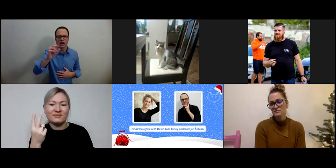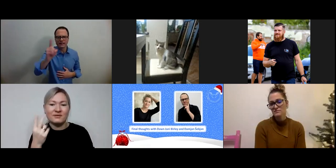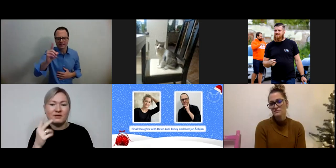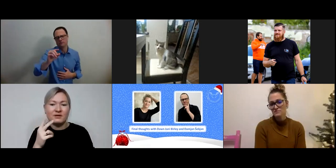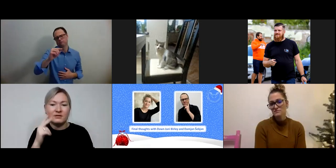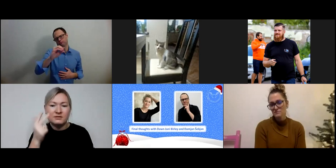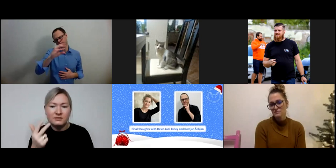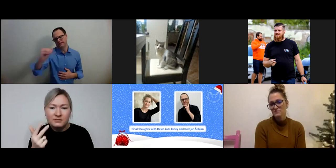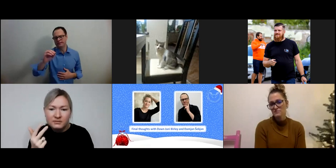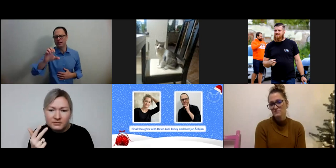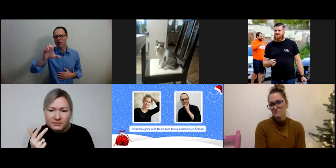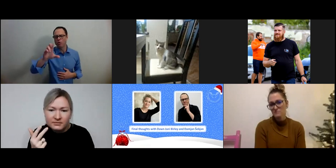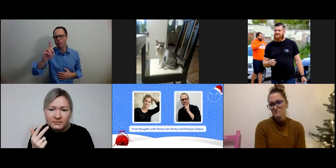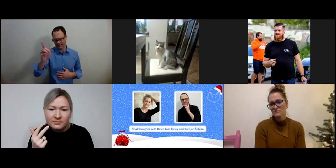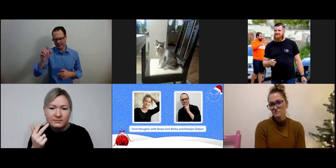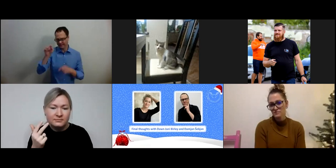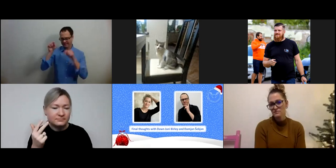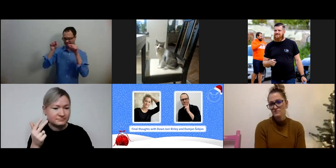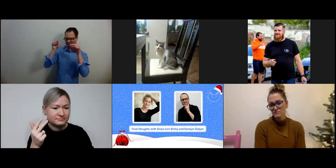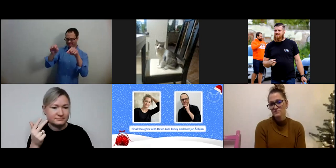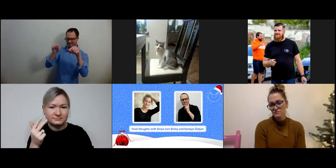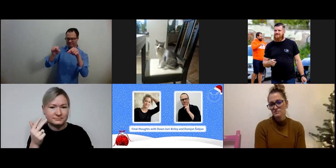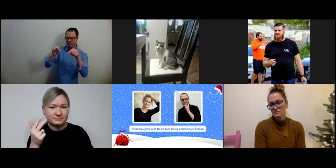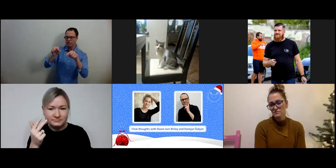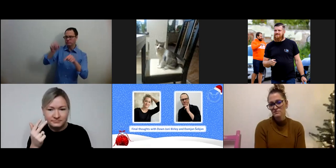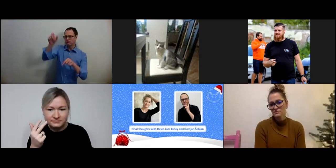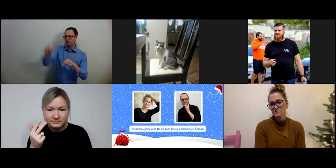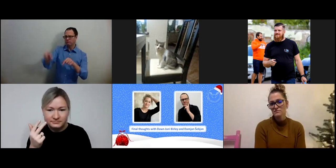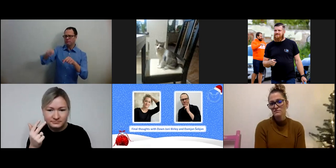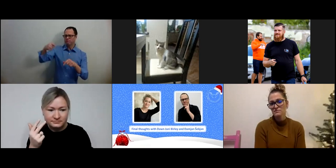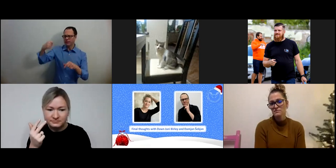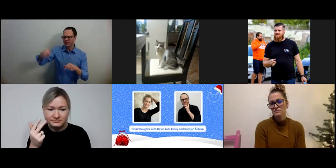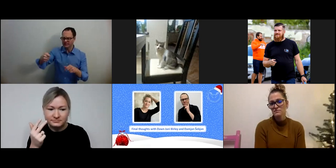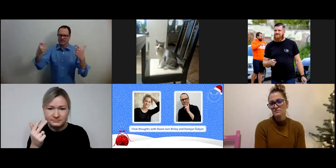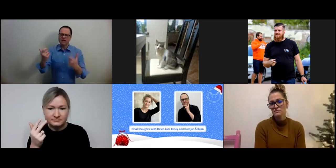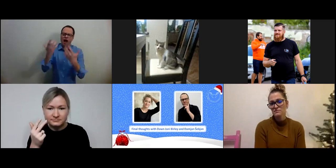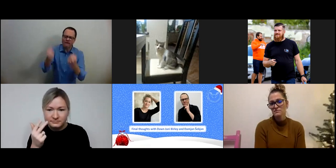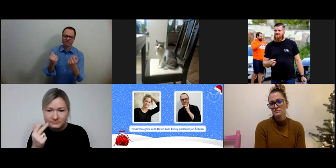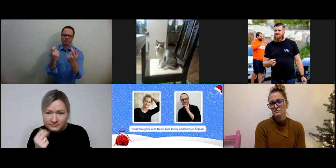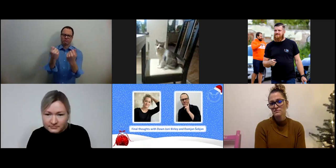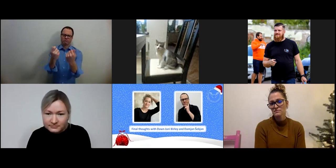And you know, the deaf global community has its